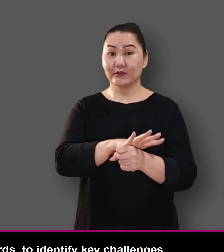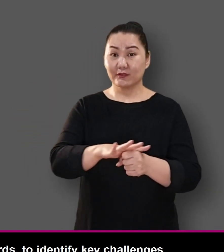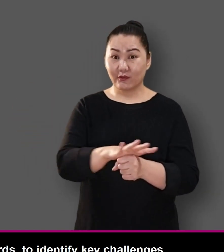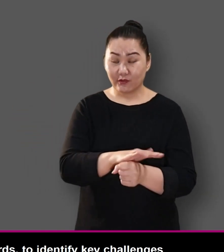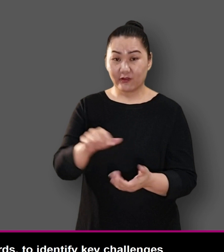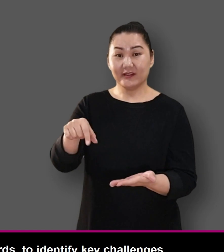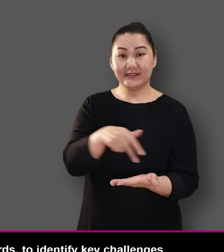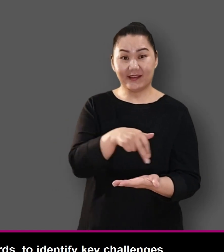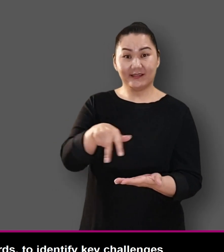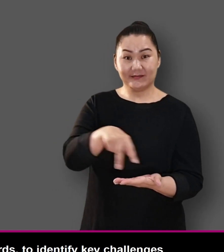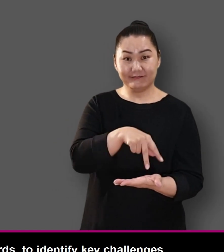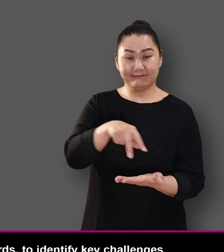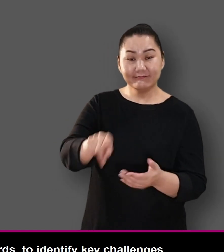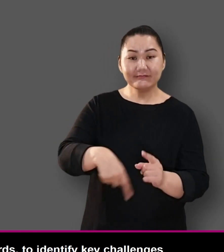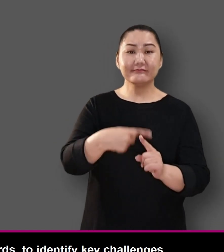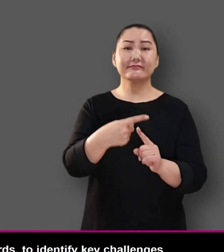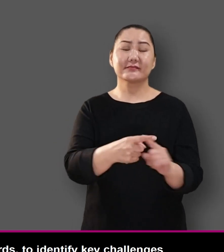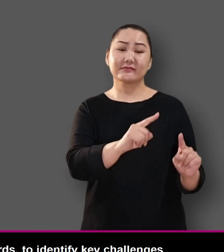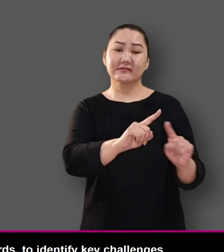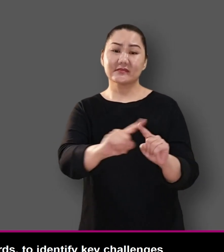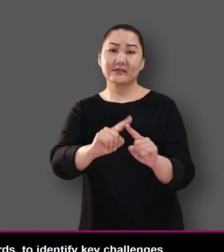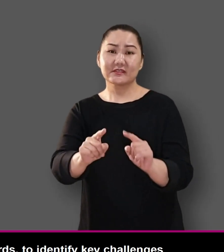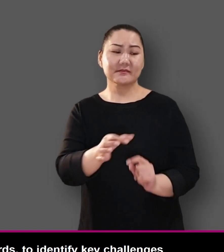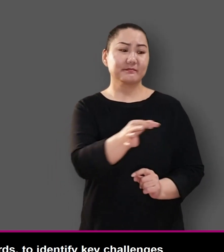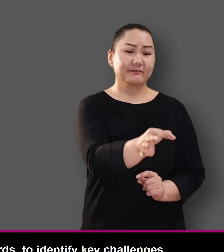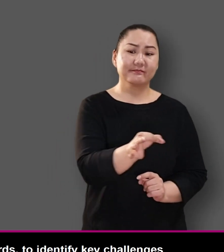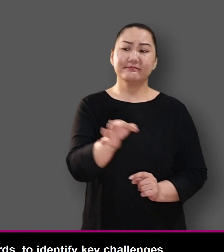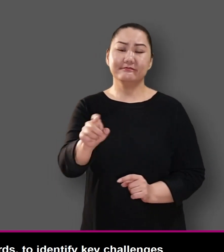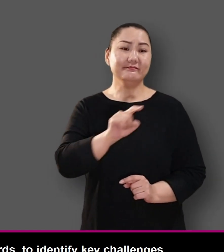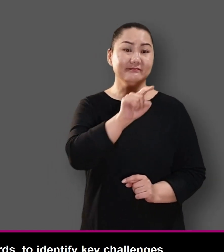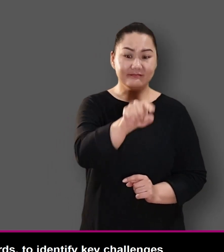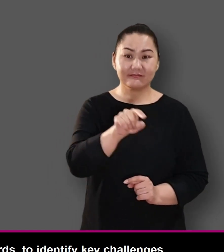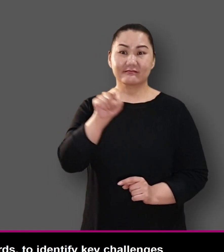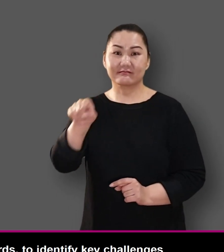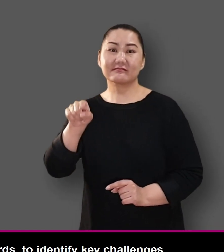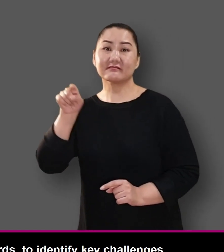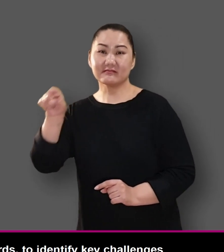and community scorecards to identify key challenges